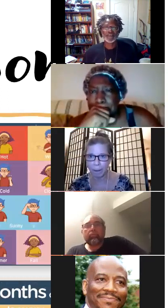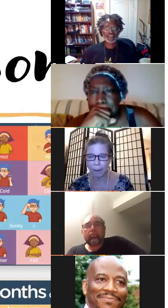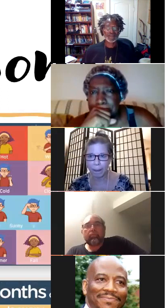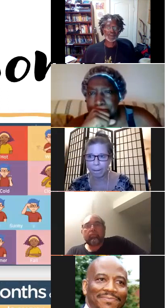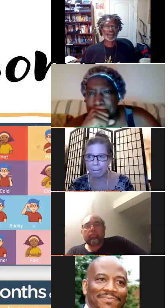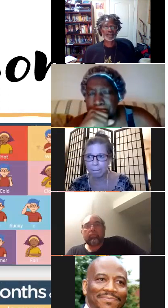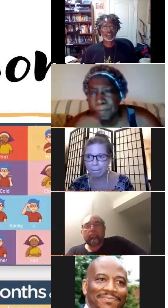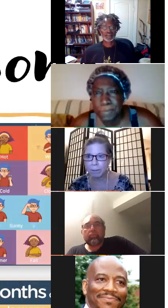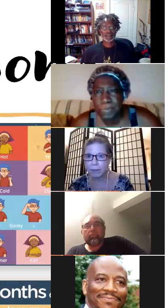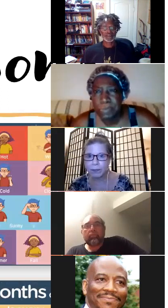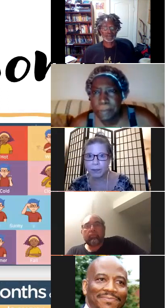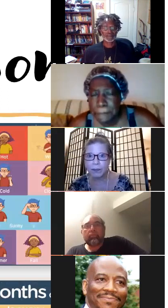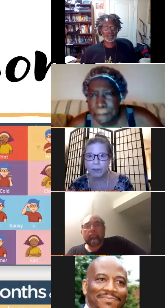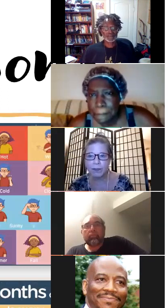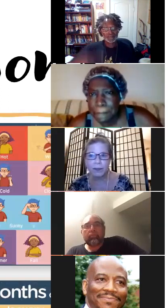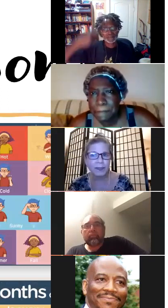I want to see if we can get this.